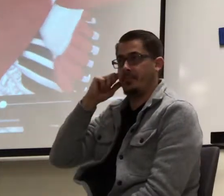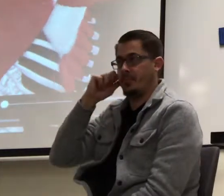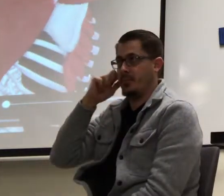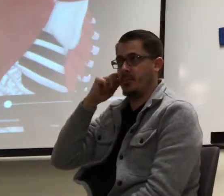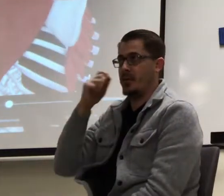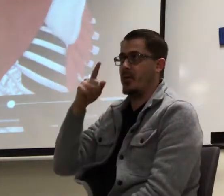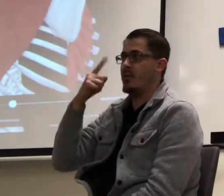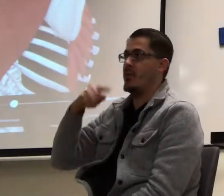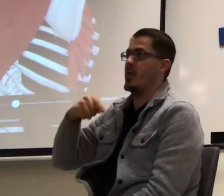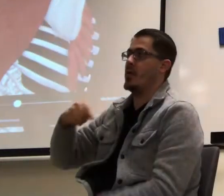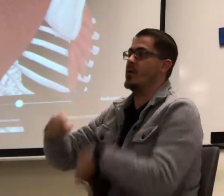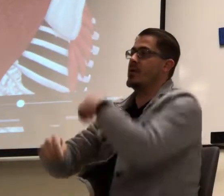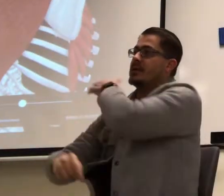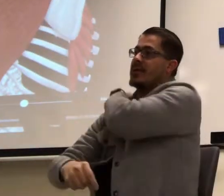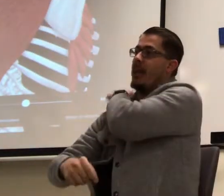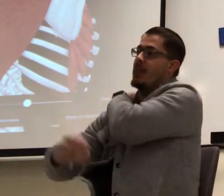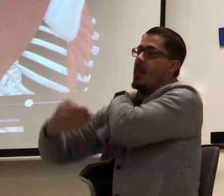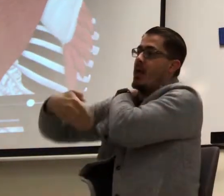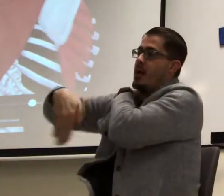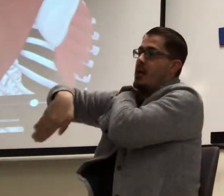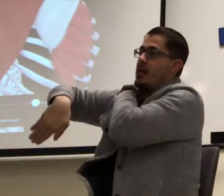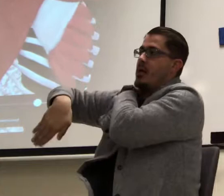of scapula